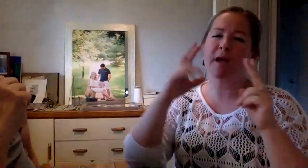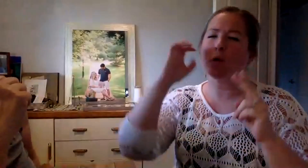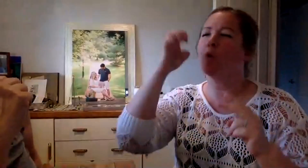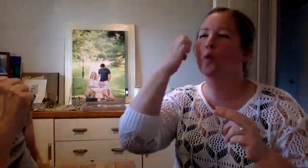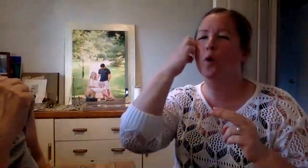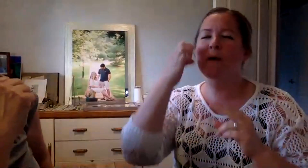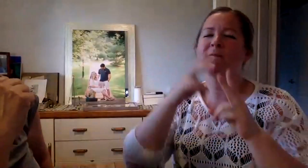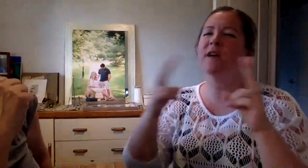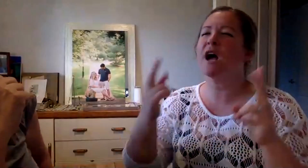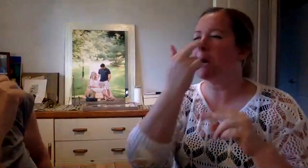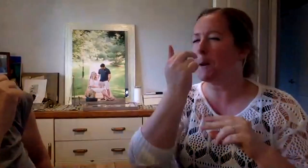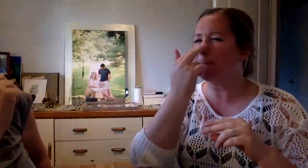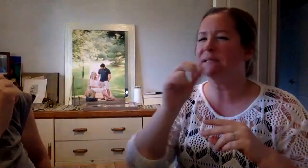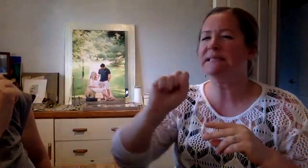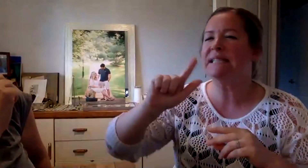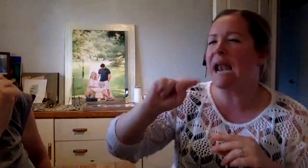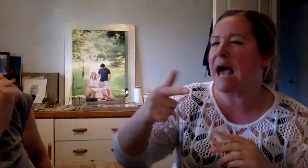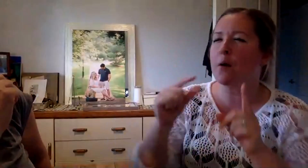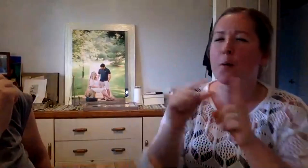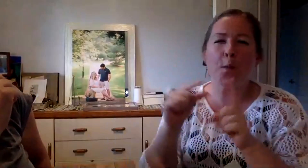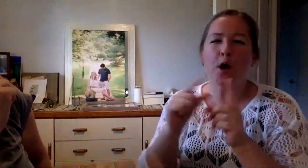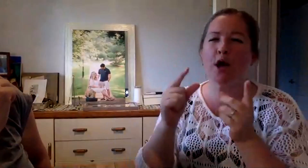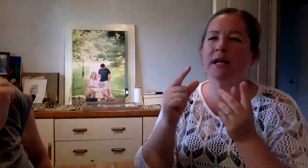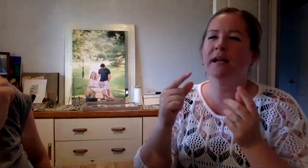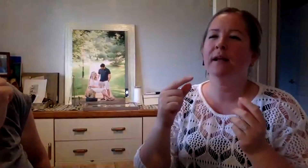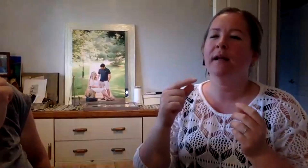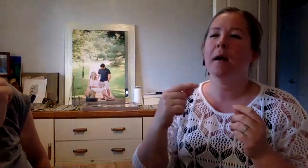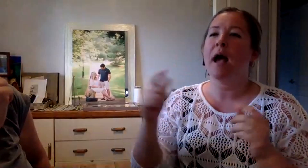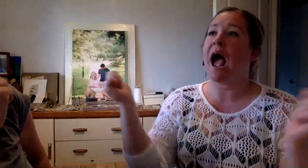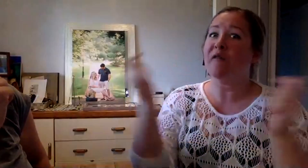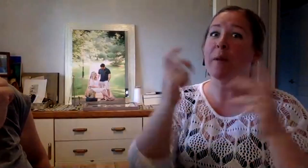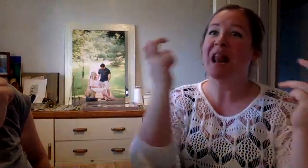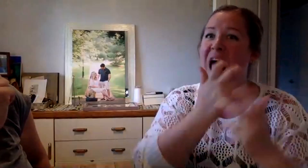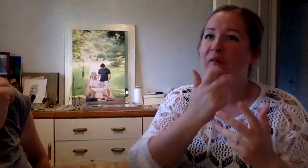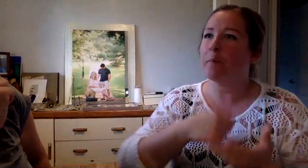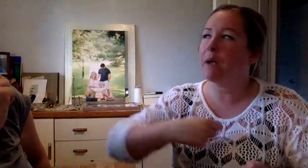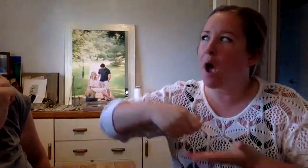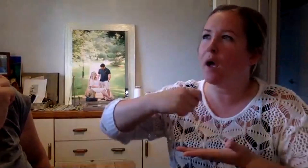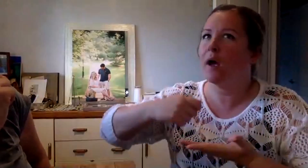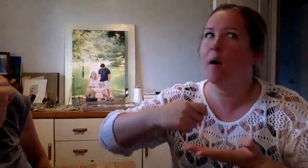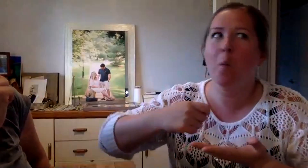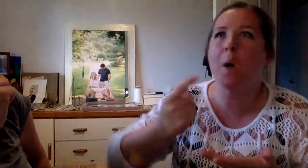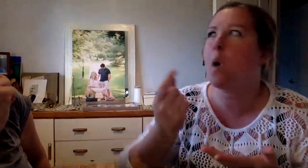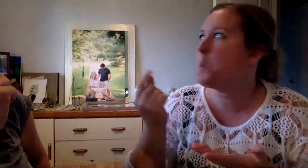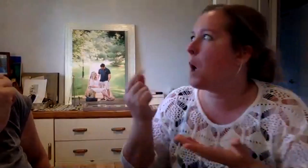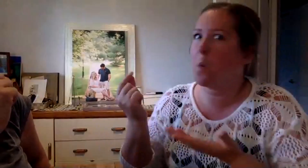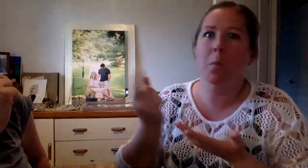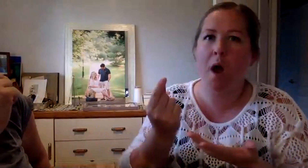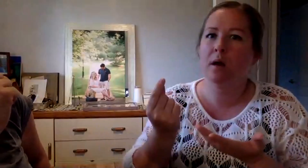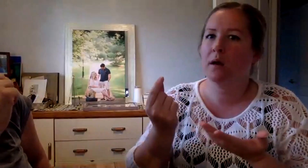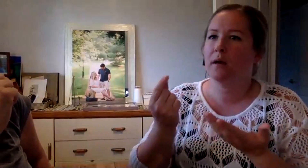dinners, very European family, so a lot of slang, sarcasm, a lot of talking, so many people laughing. I'm